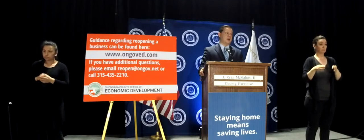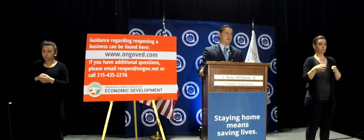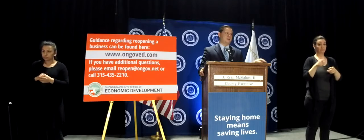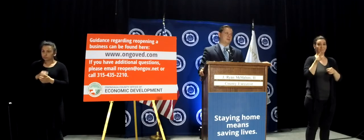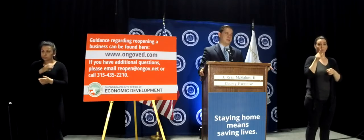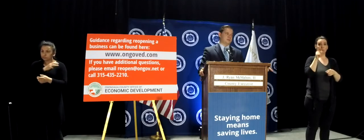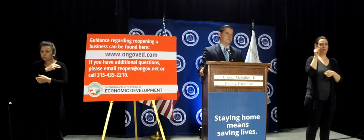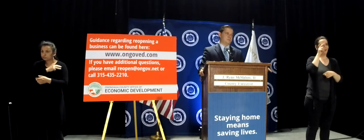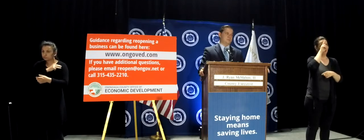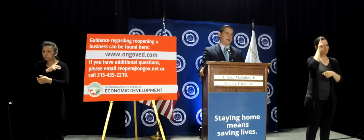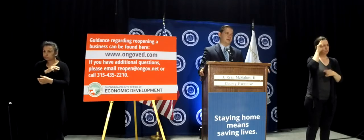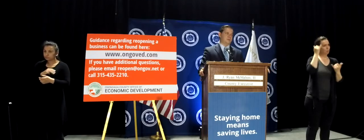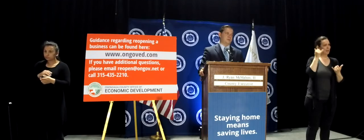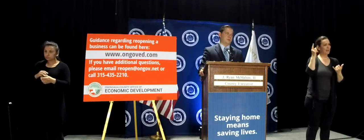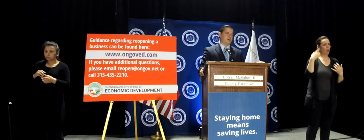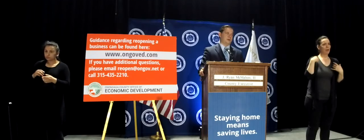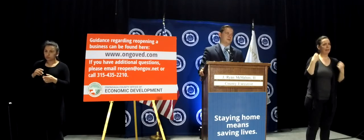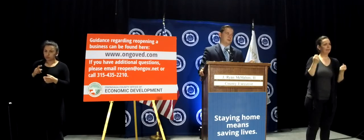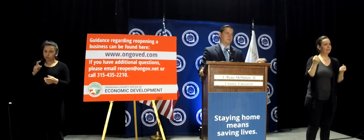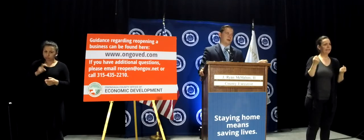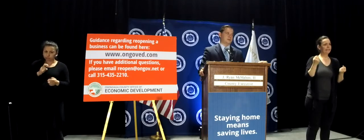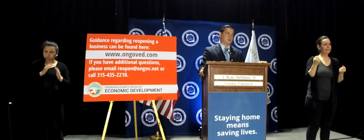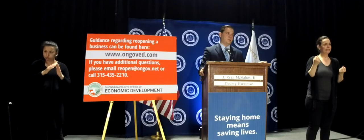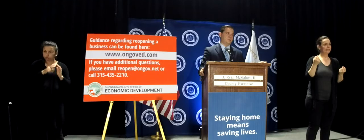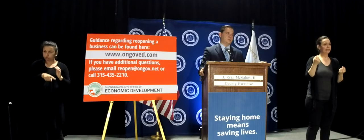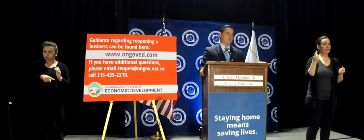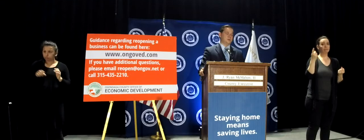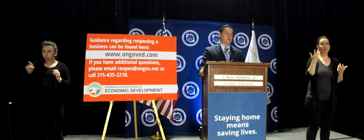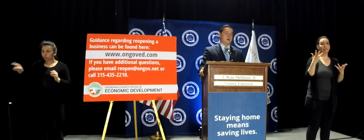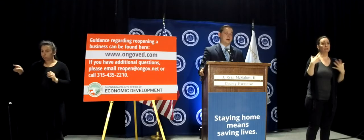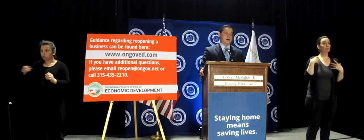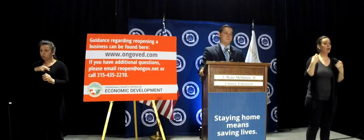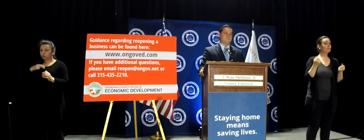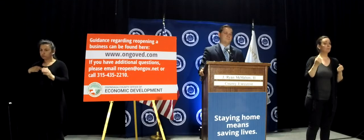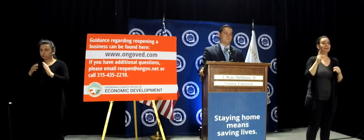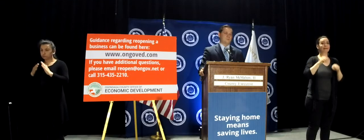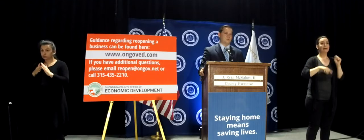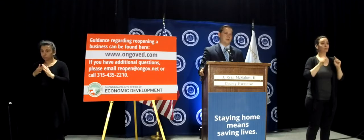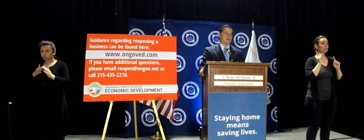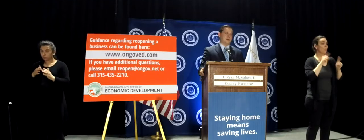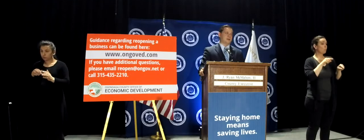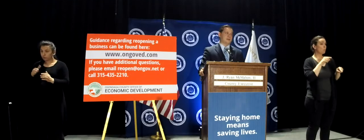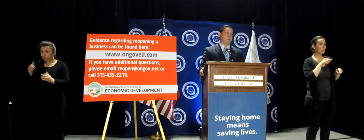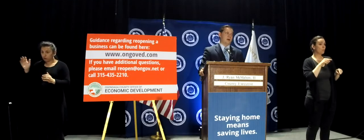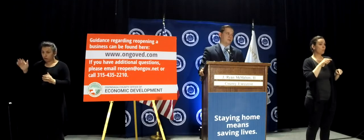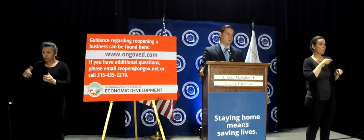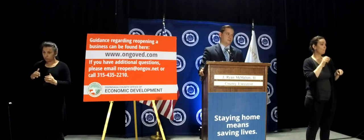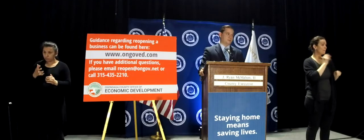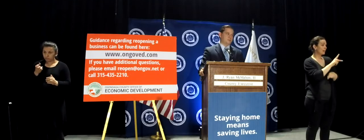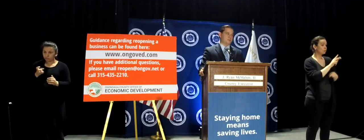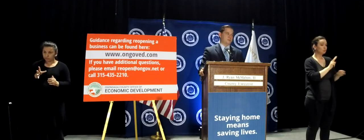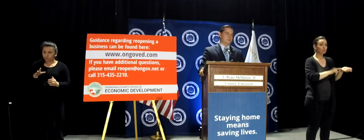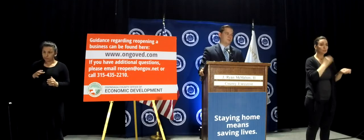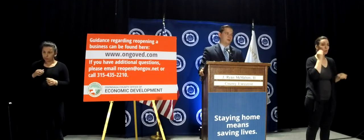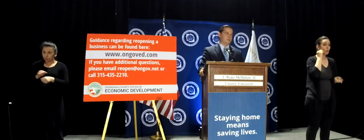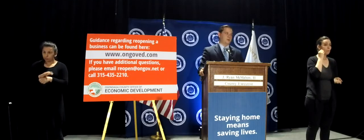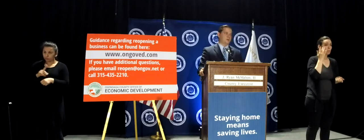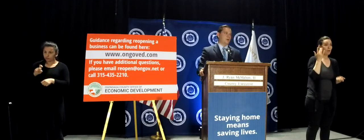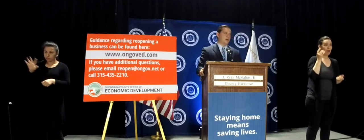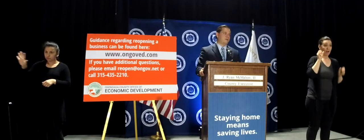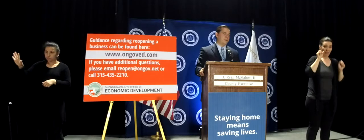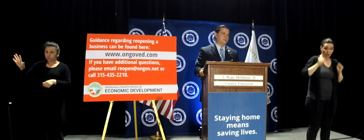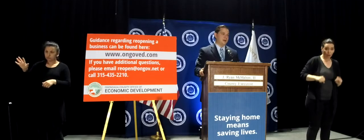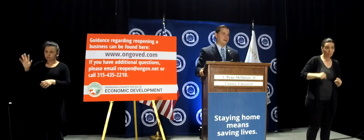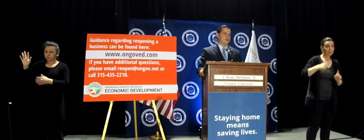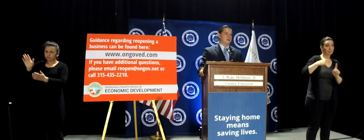homes having to test negative before they get sent back to their homes. That could take months, right? We